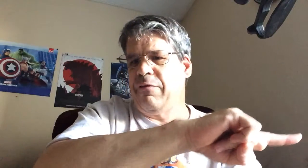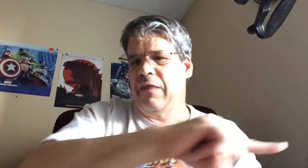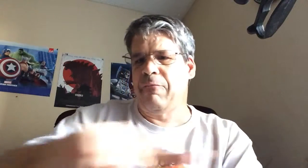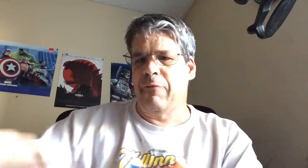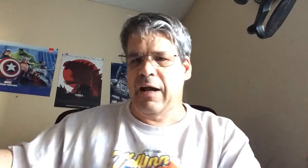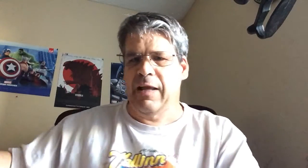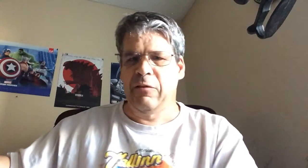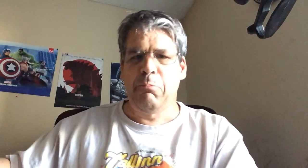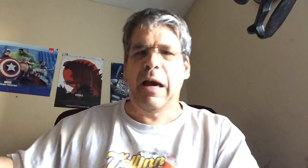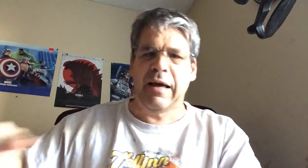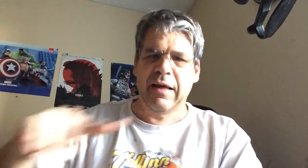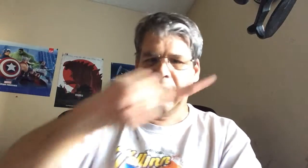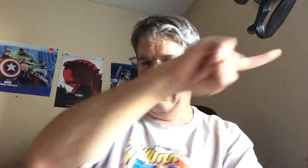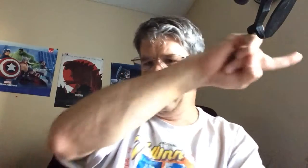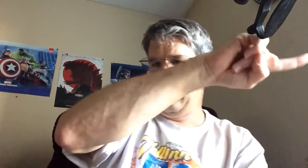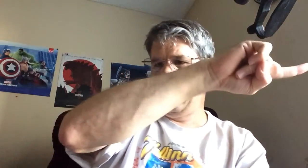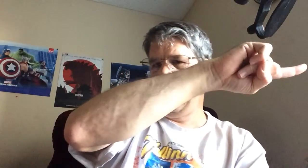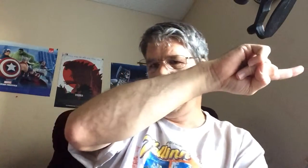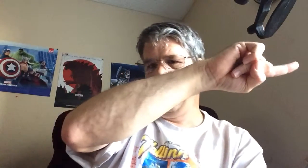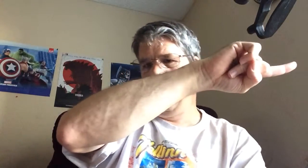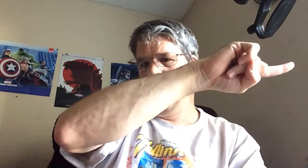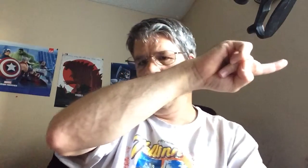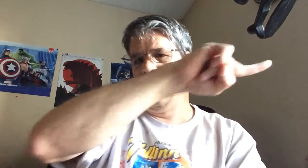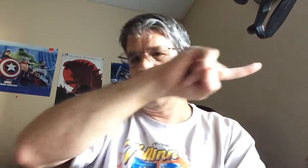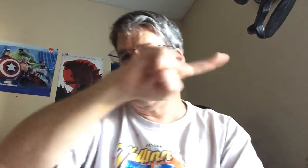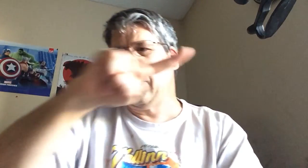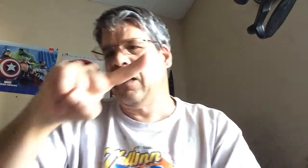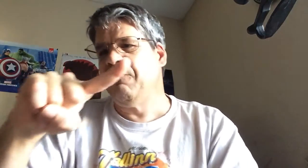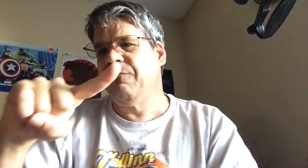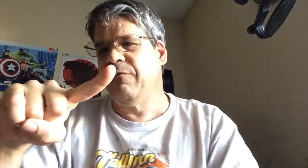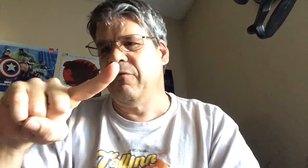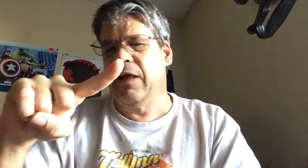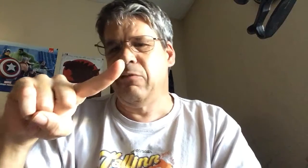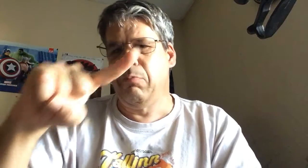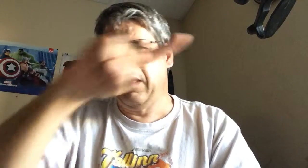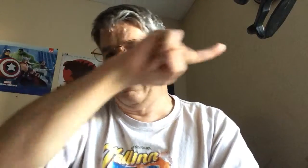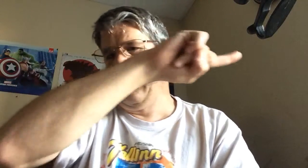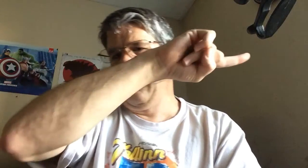then right. Back. Okay? Try it with me.